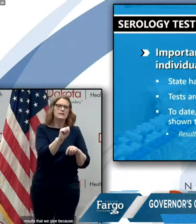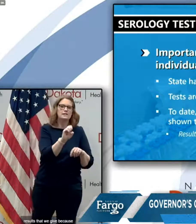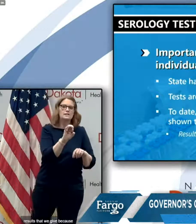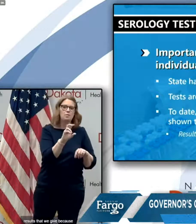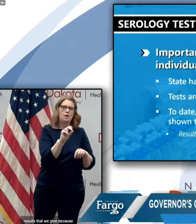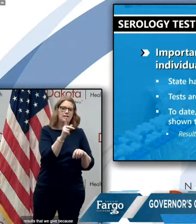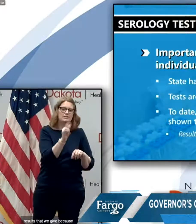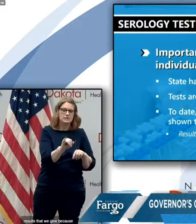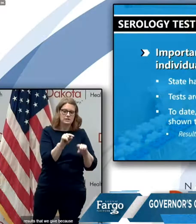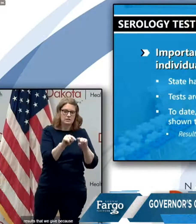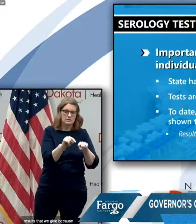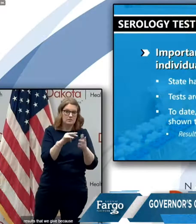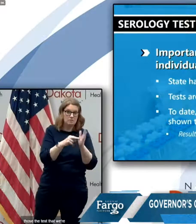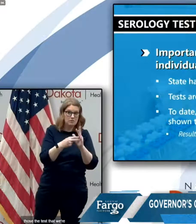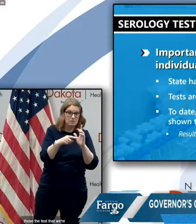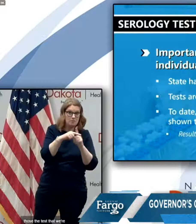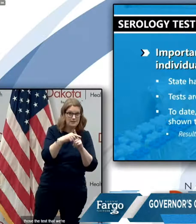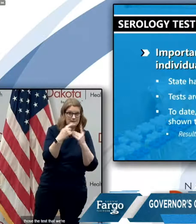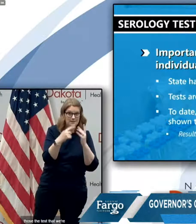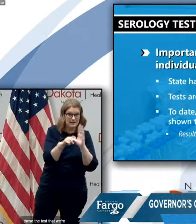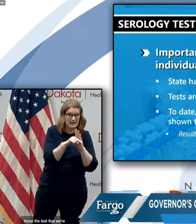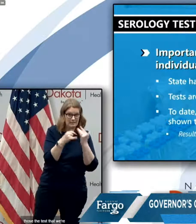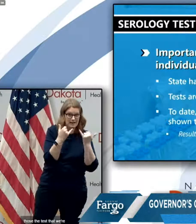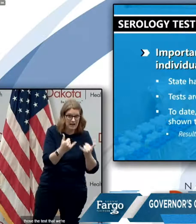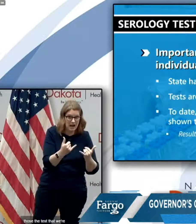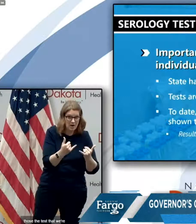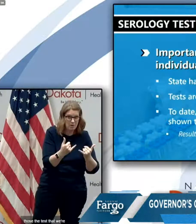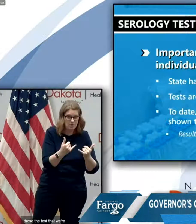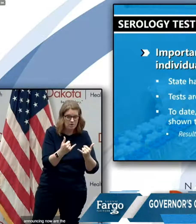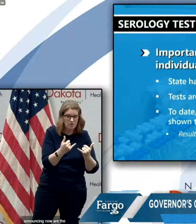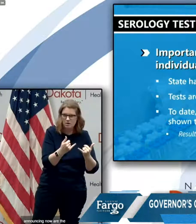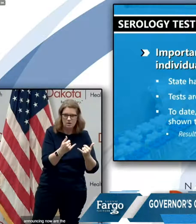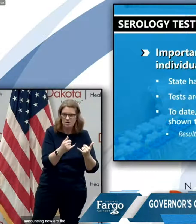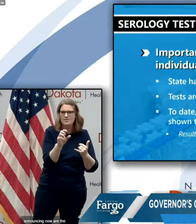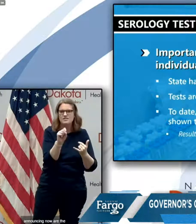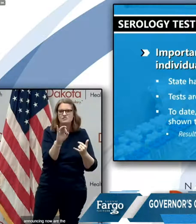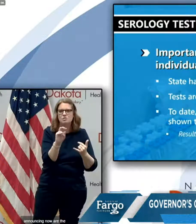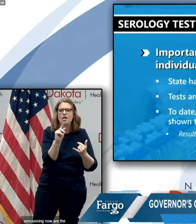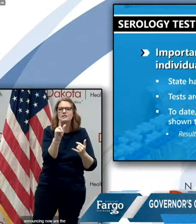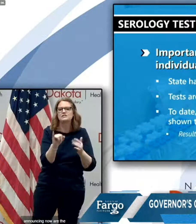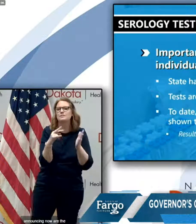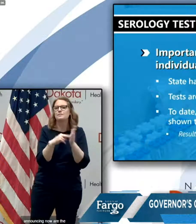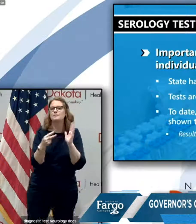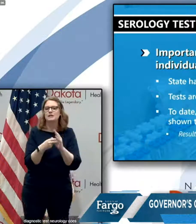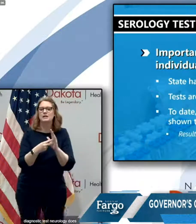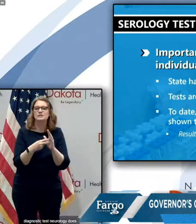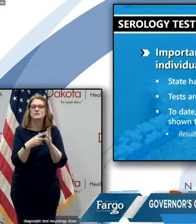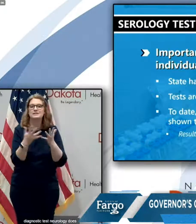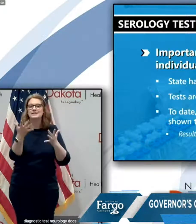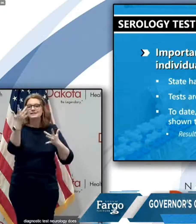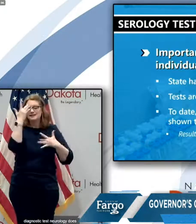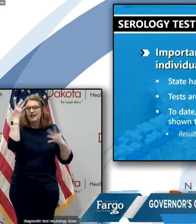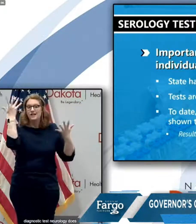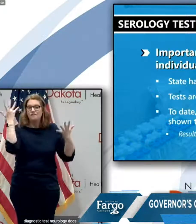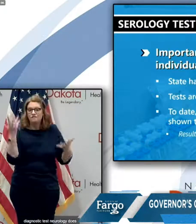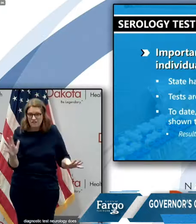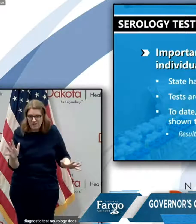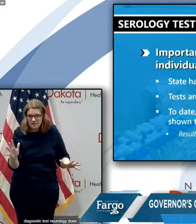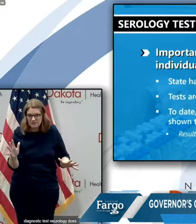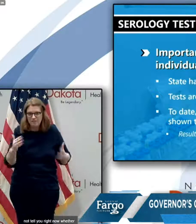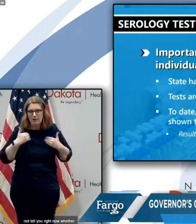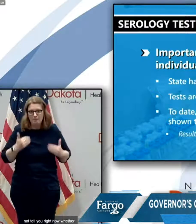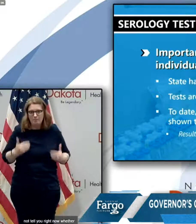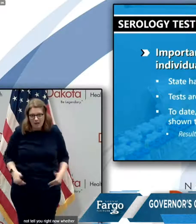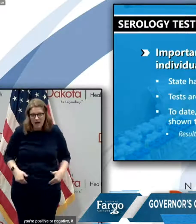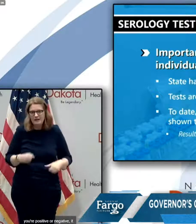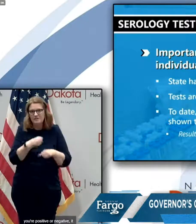now whether you're positive or negative. It tells you whether you were exposed to it and you developed antibodies to that. And so we